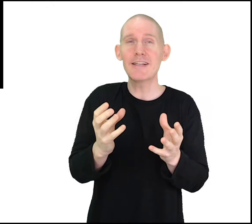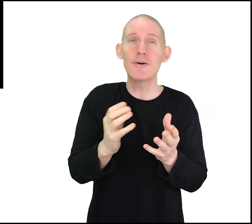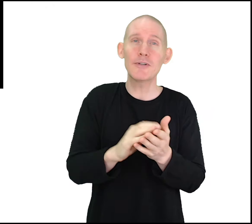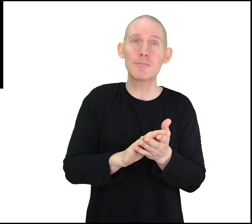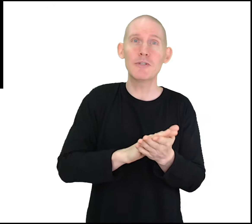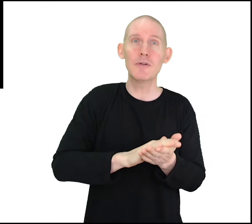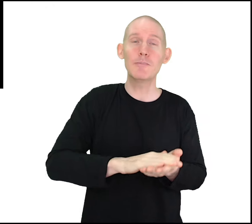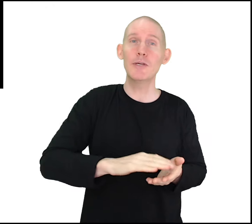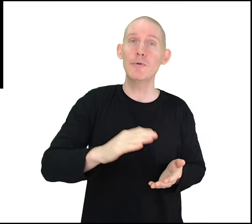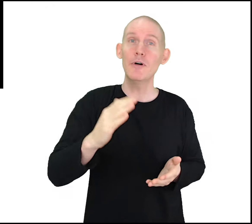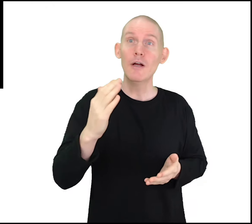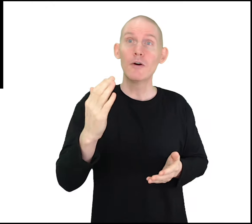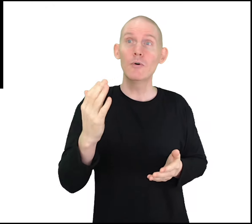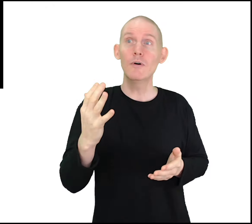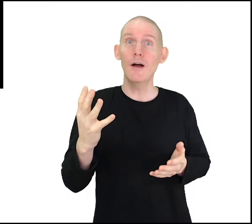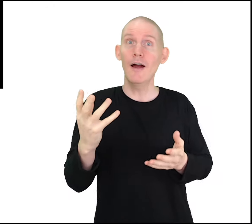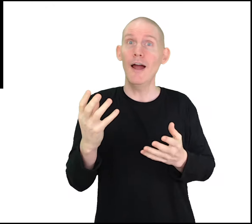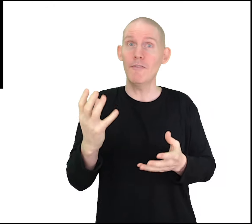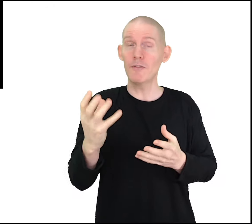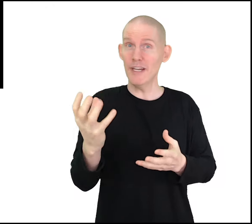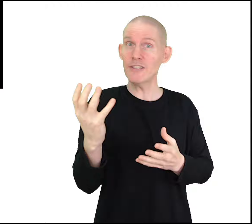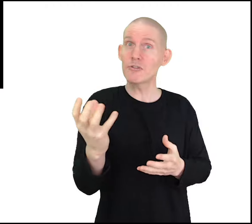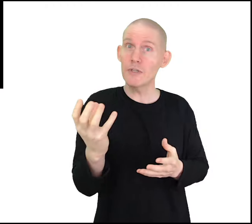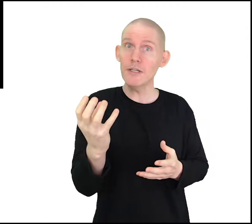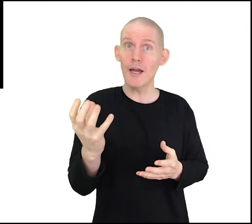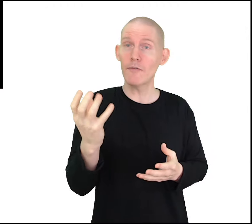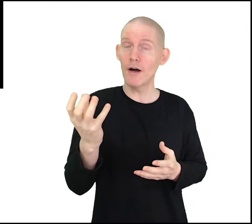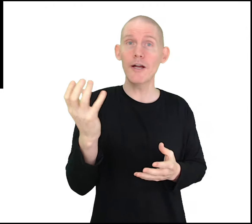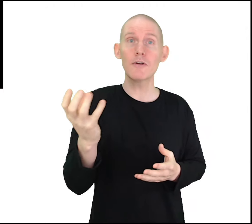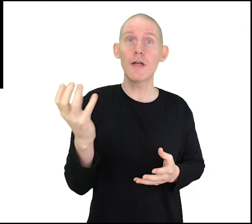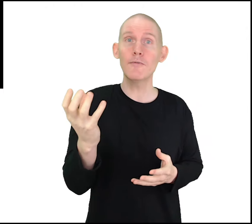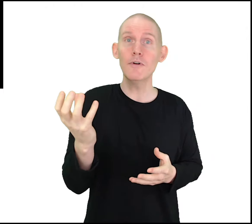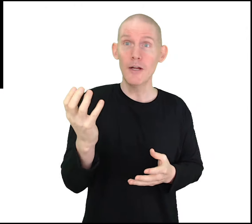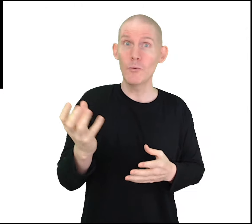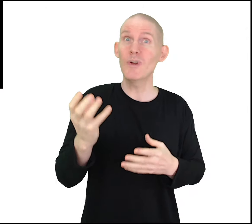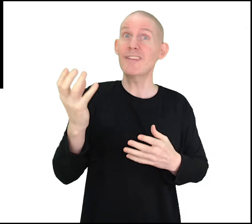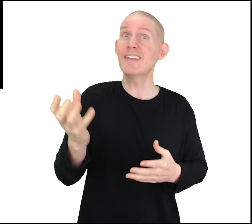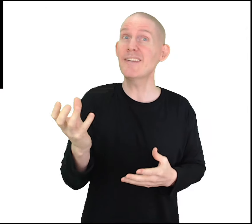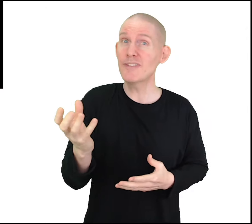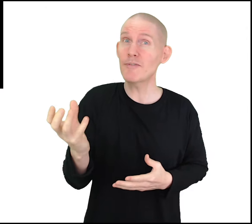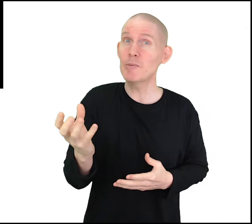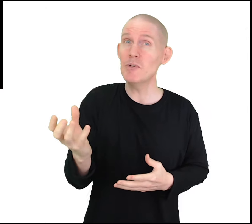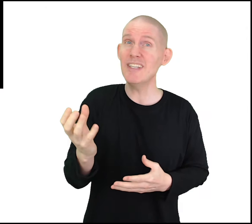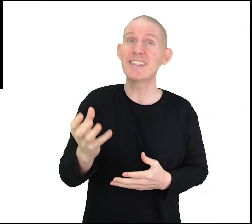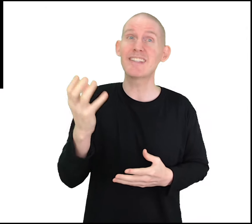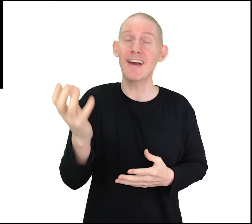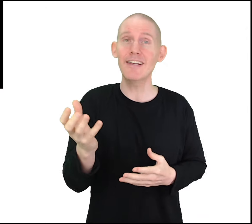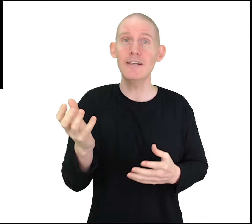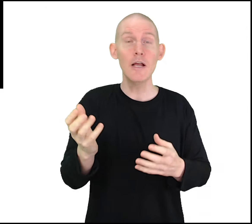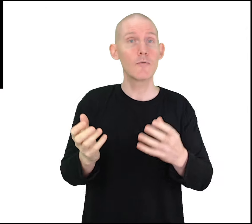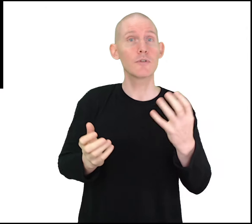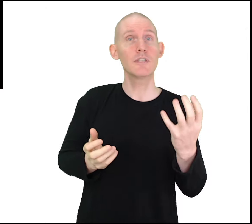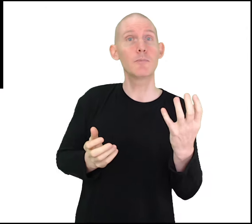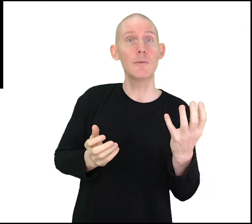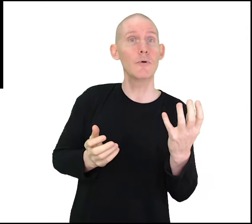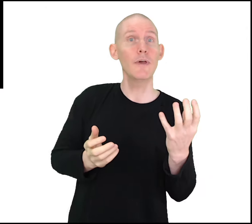noticed between people who have a history, have a higher level with the deaf community signing versus people that